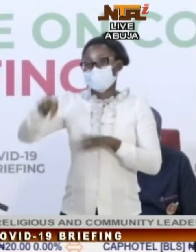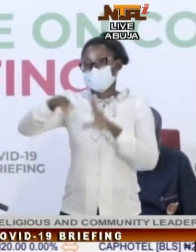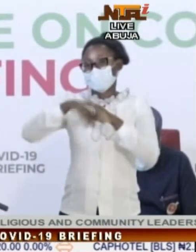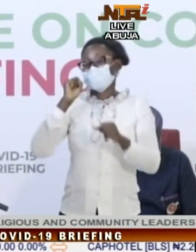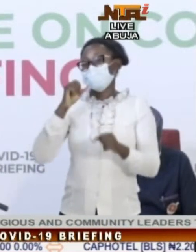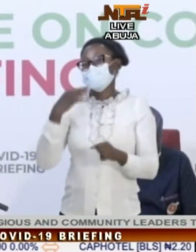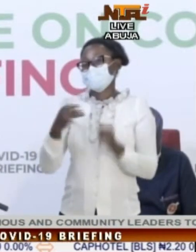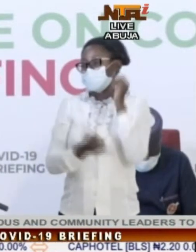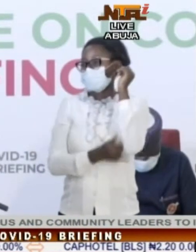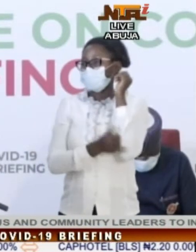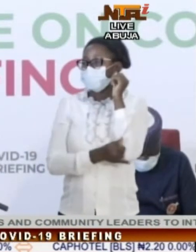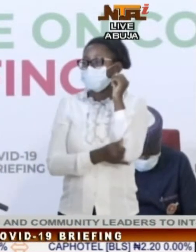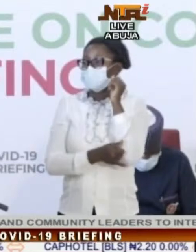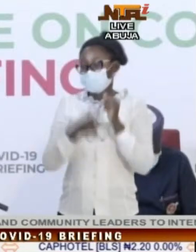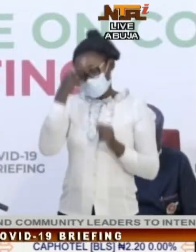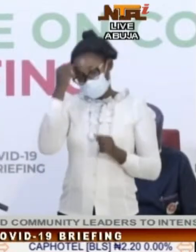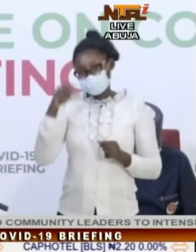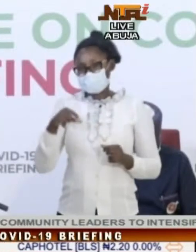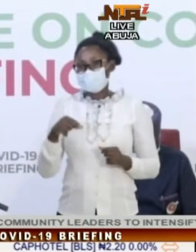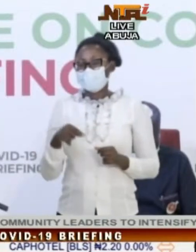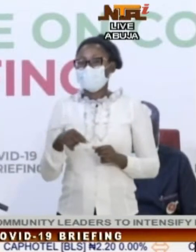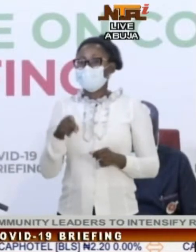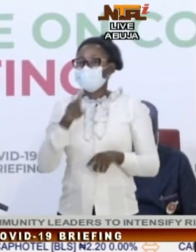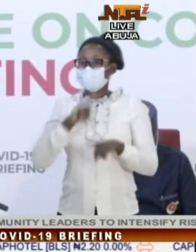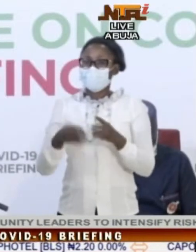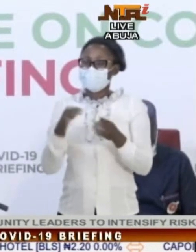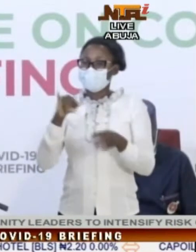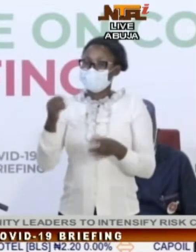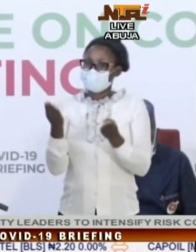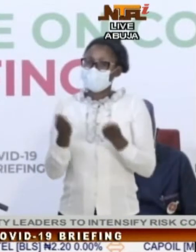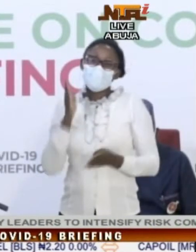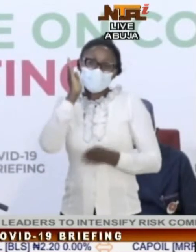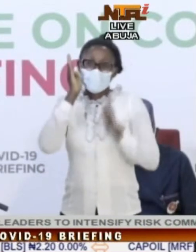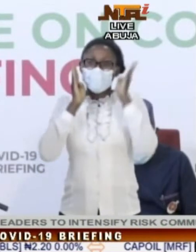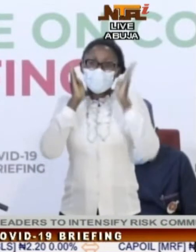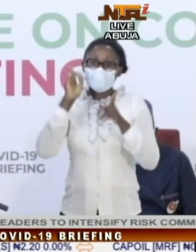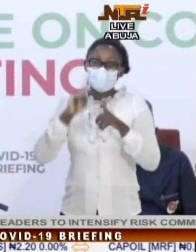because it's causing tremendous embarrassment to our country.